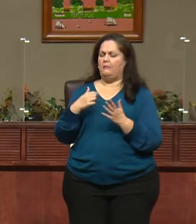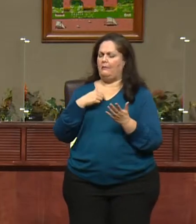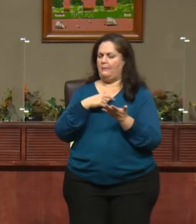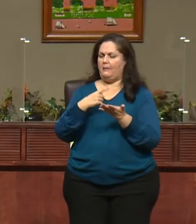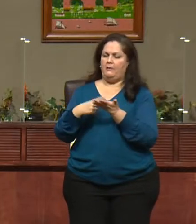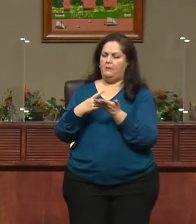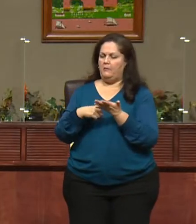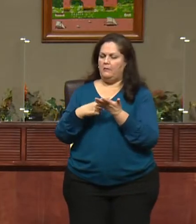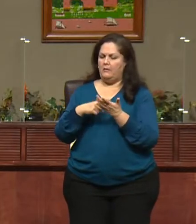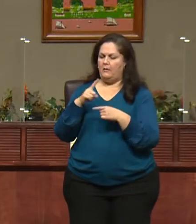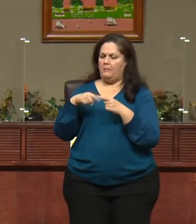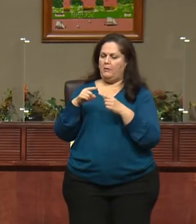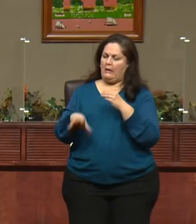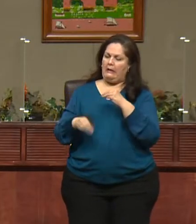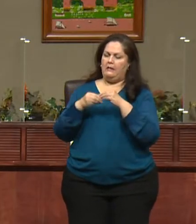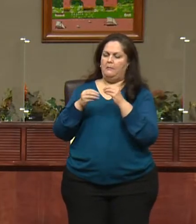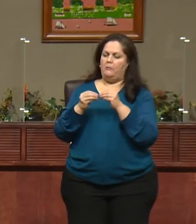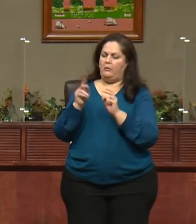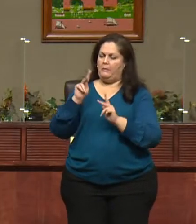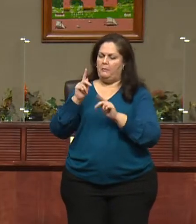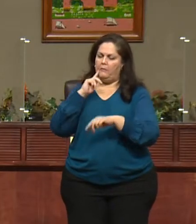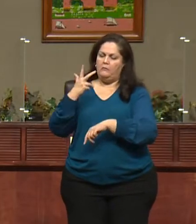the expansion of the vaccine,